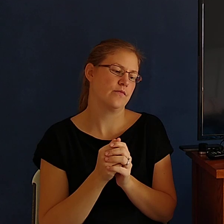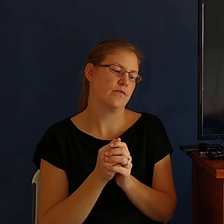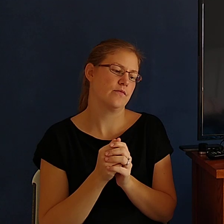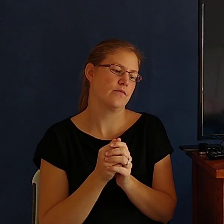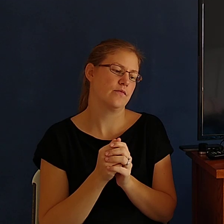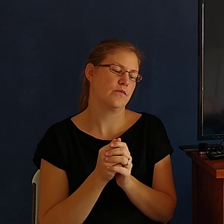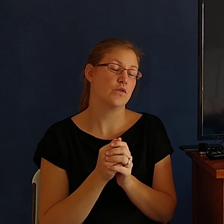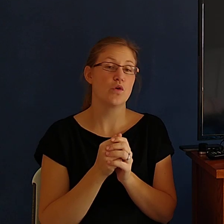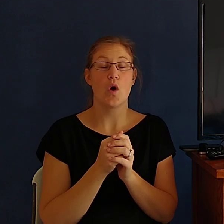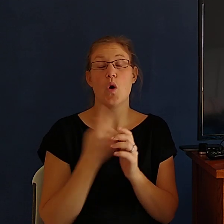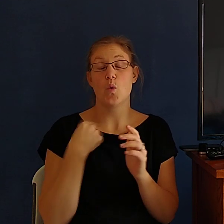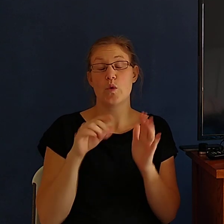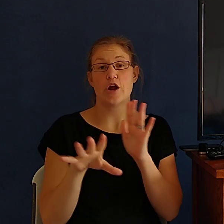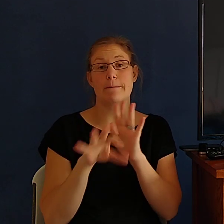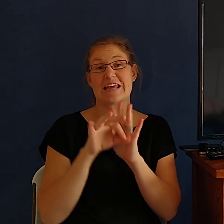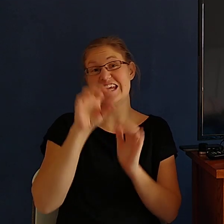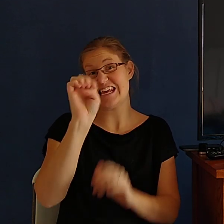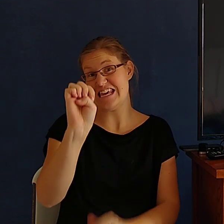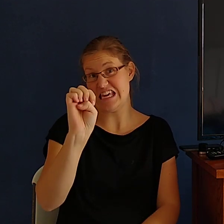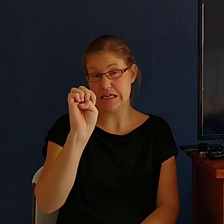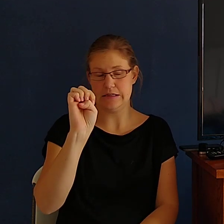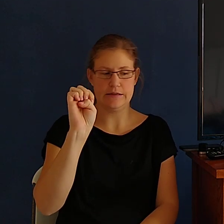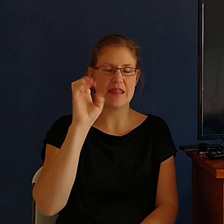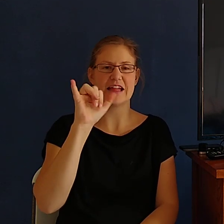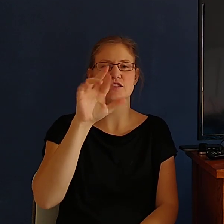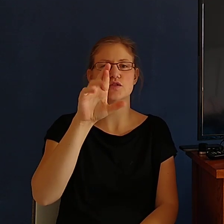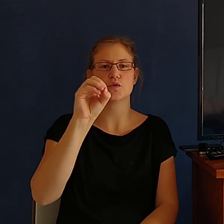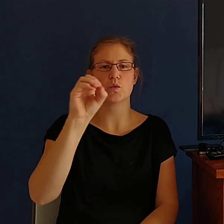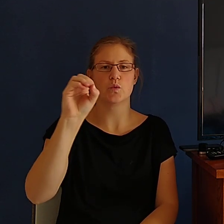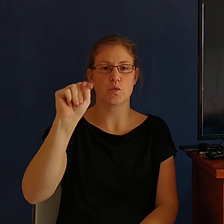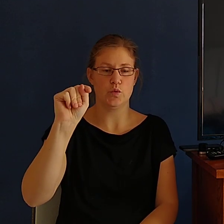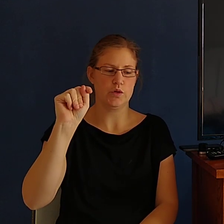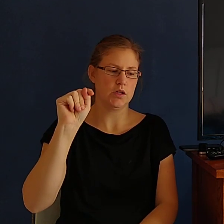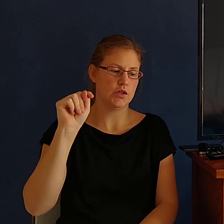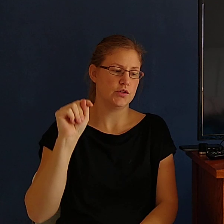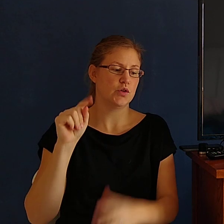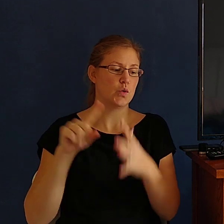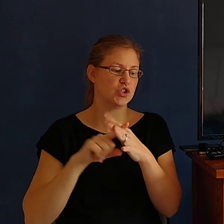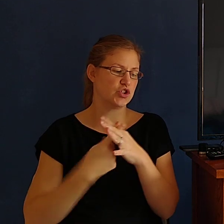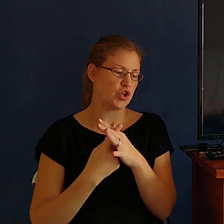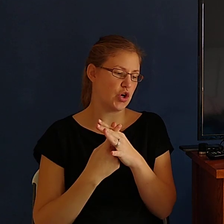we chose vertex E as a root. So this, starting